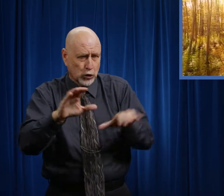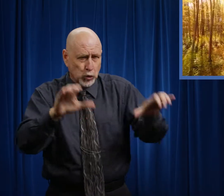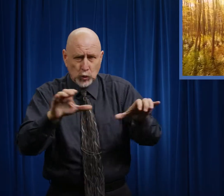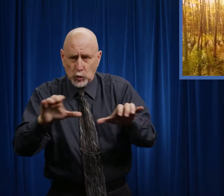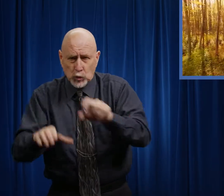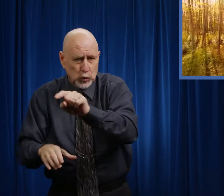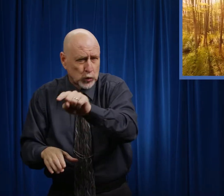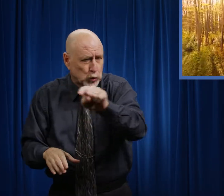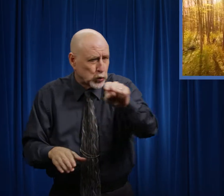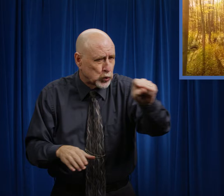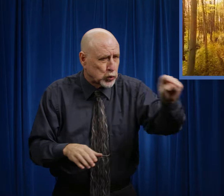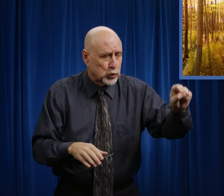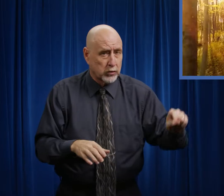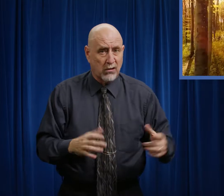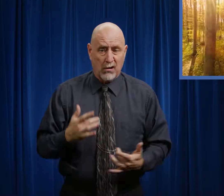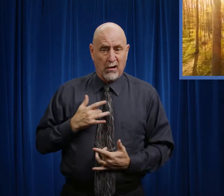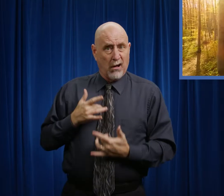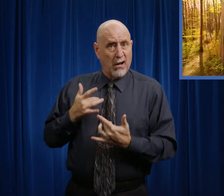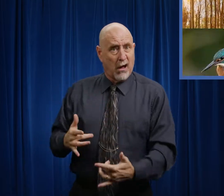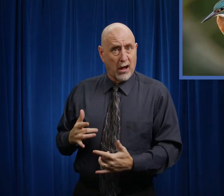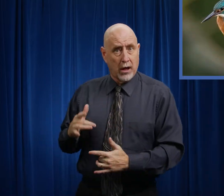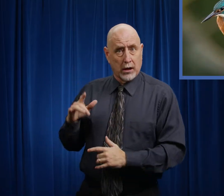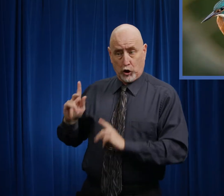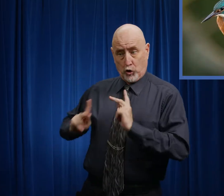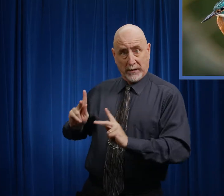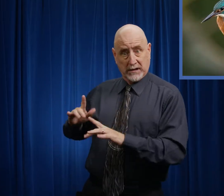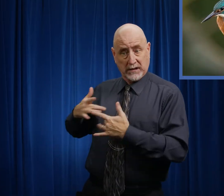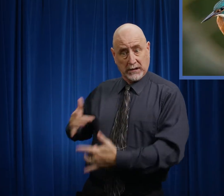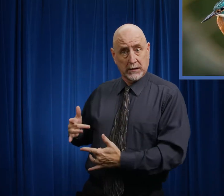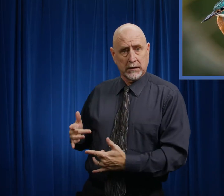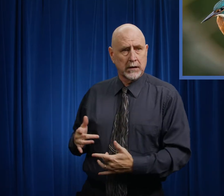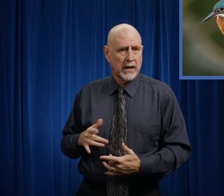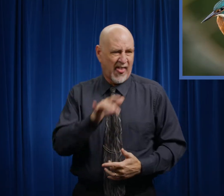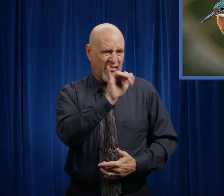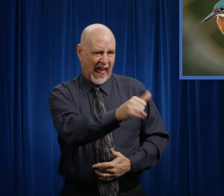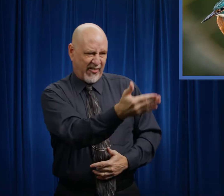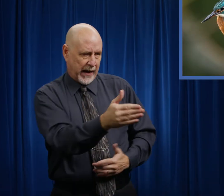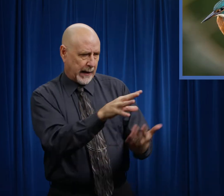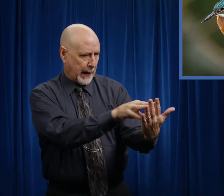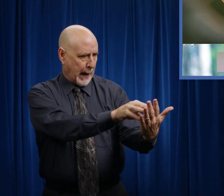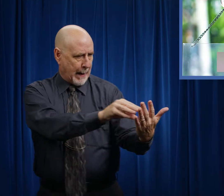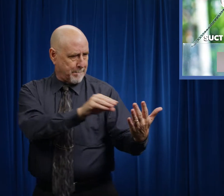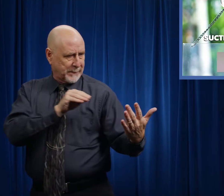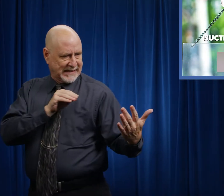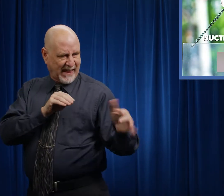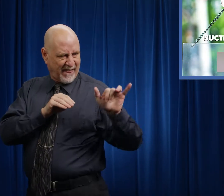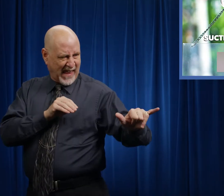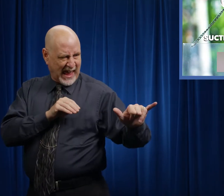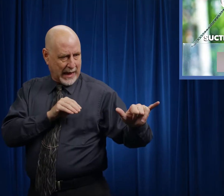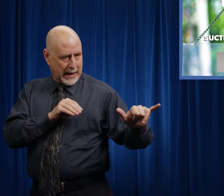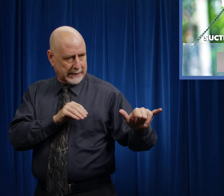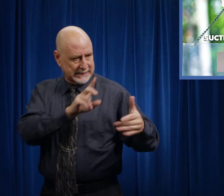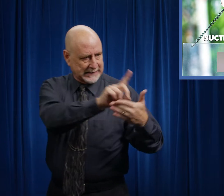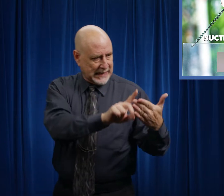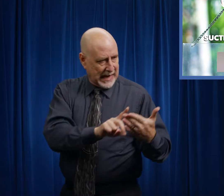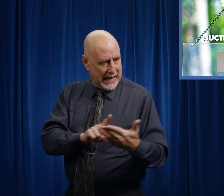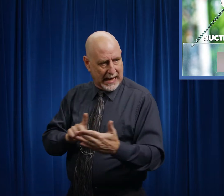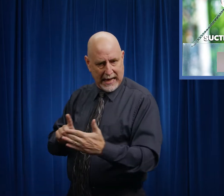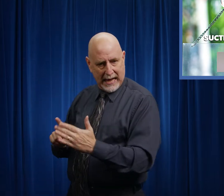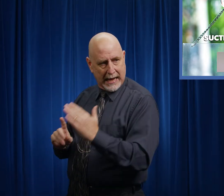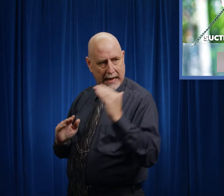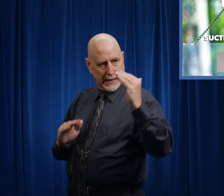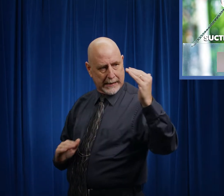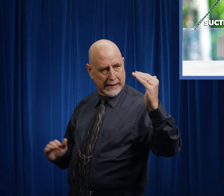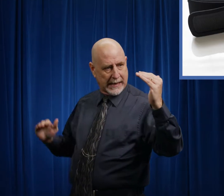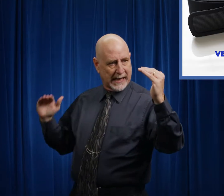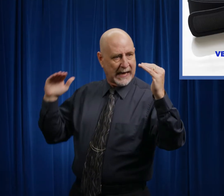do so well, many times we as humans, we try to copy and mimic that design, but often we